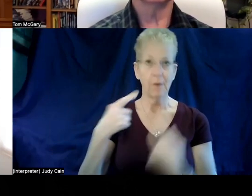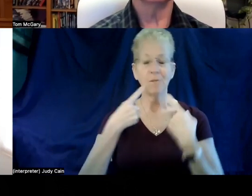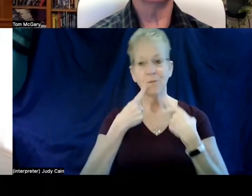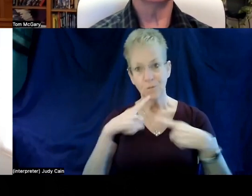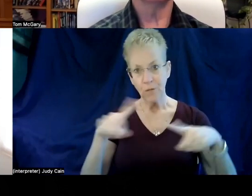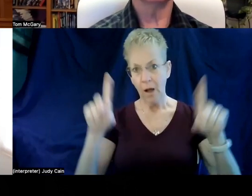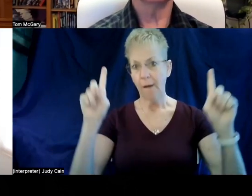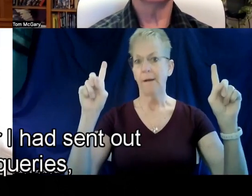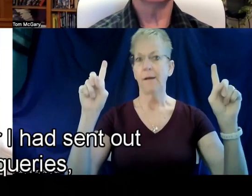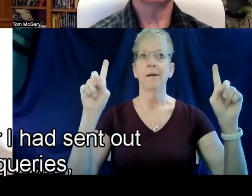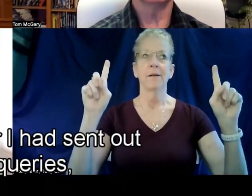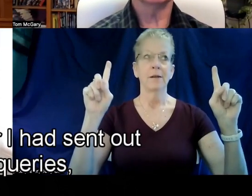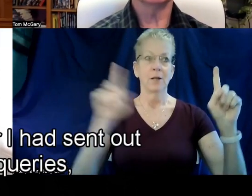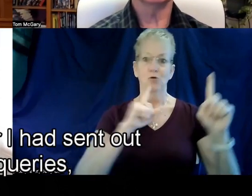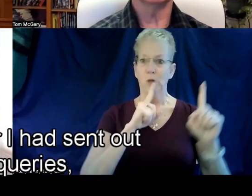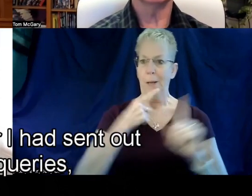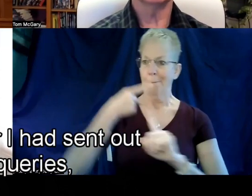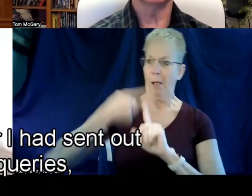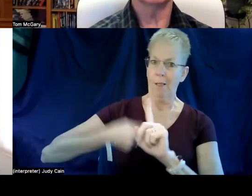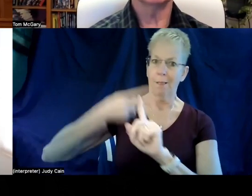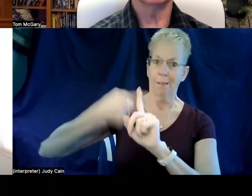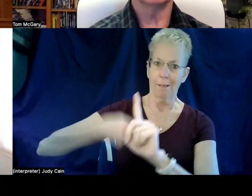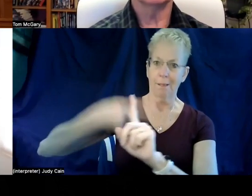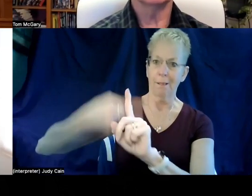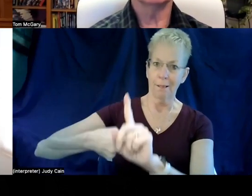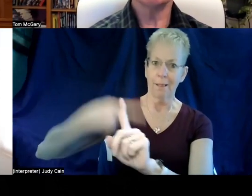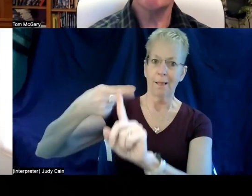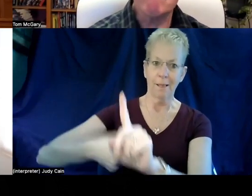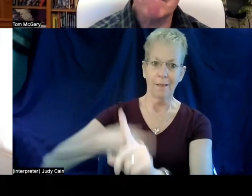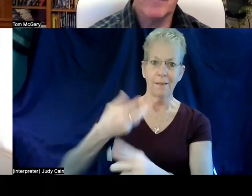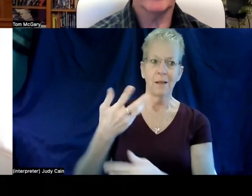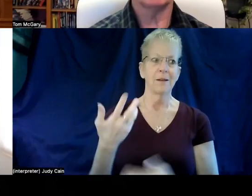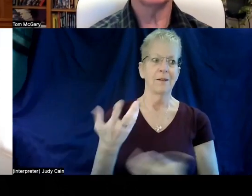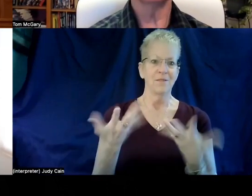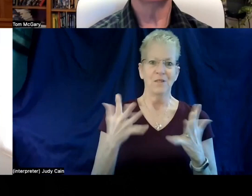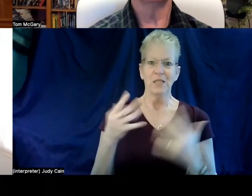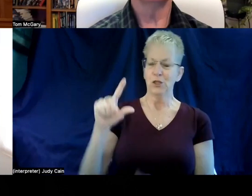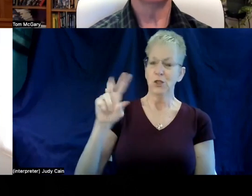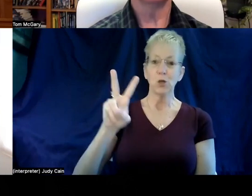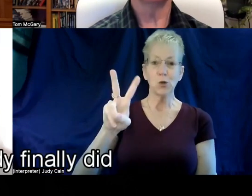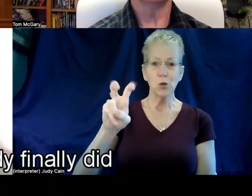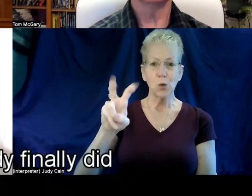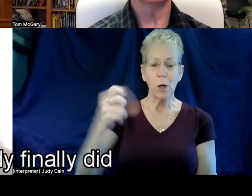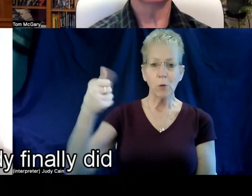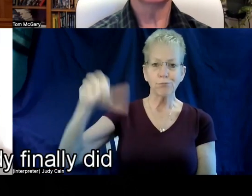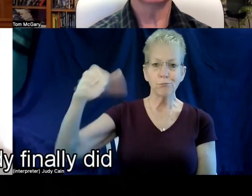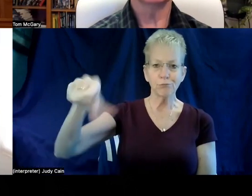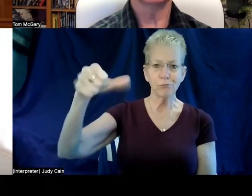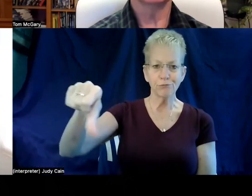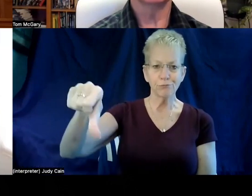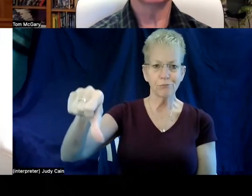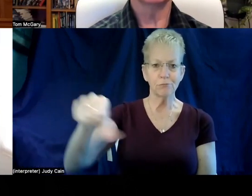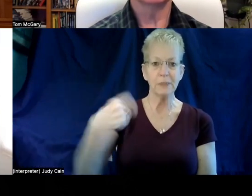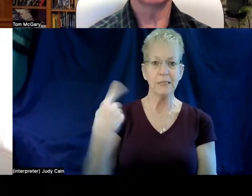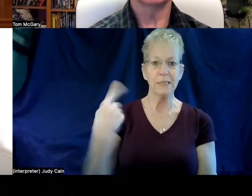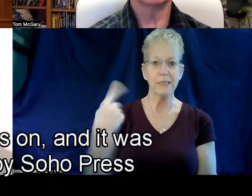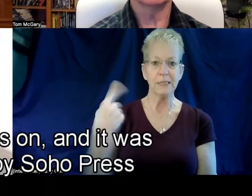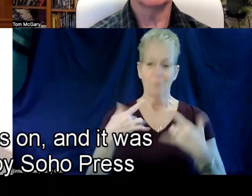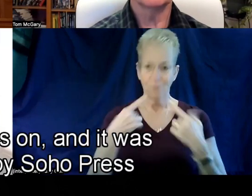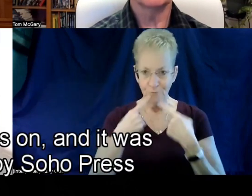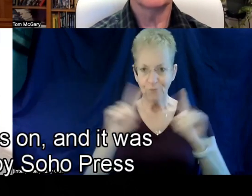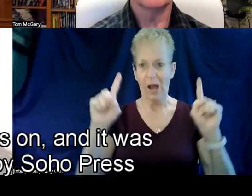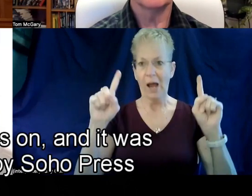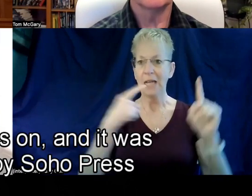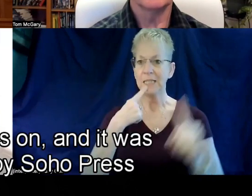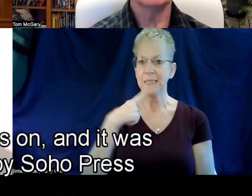really months after I had sent out 200 queries, somebody finally did take